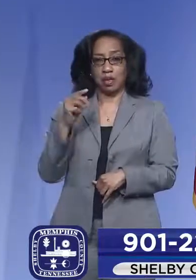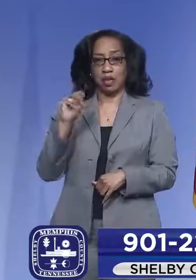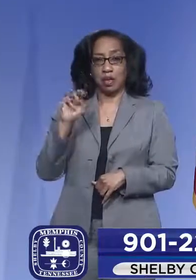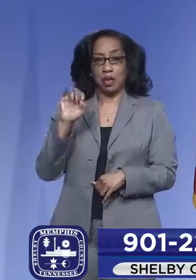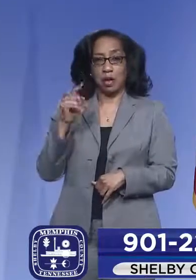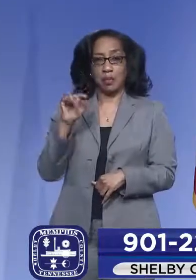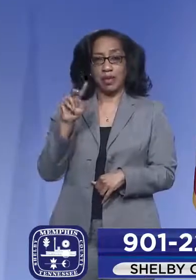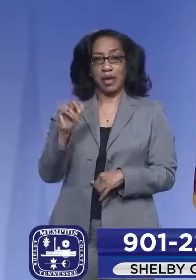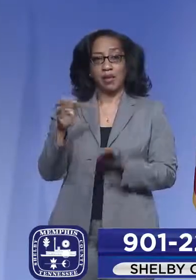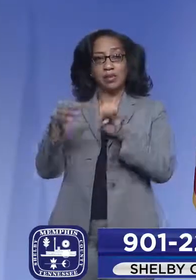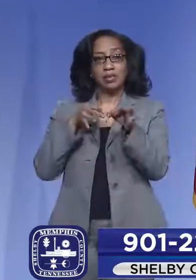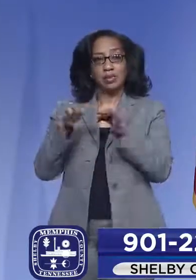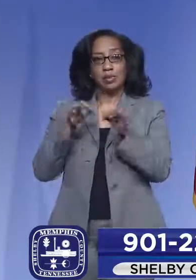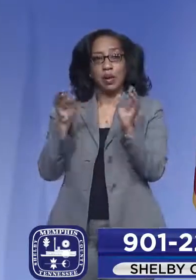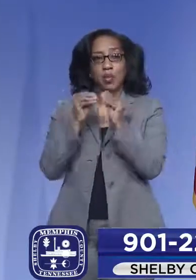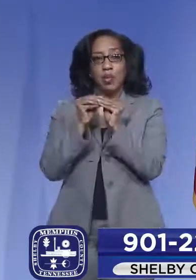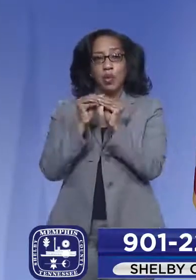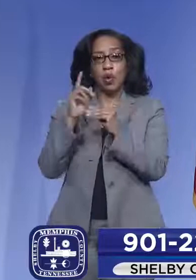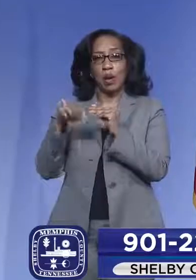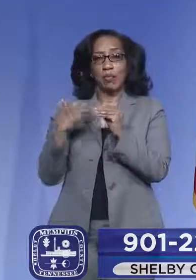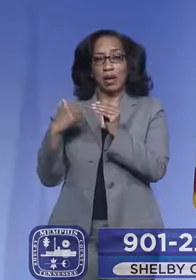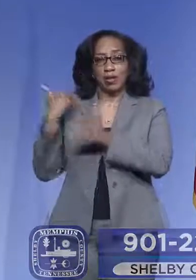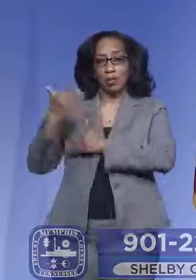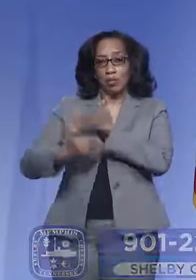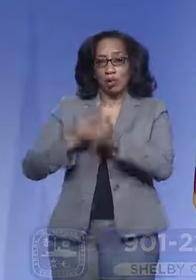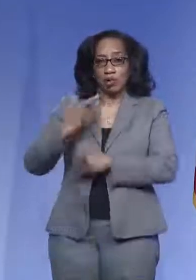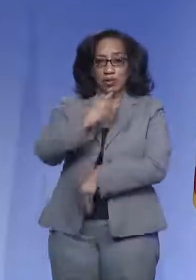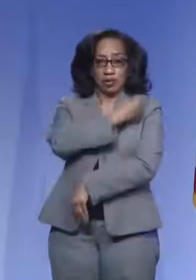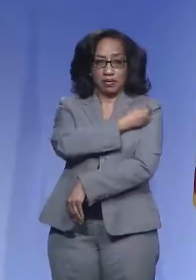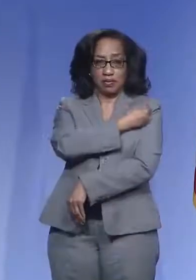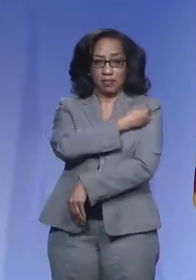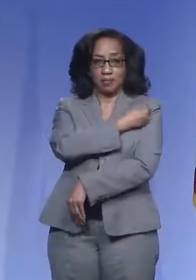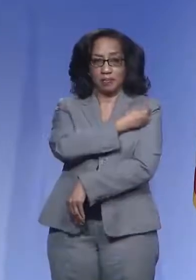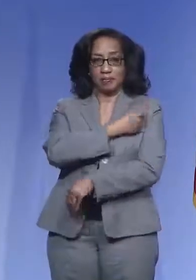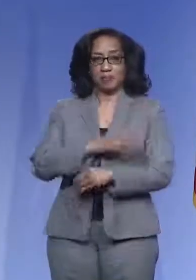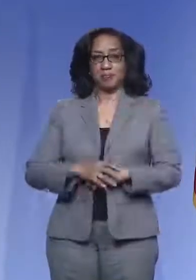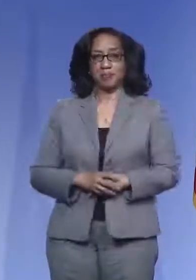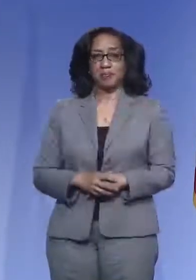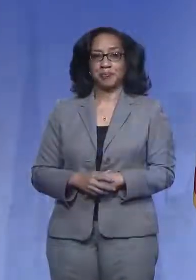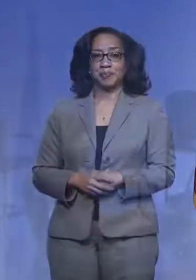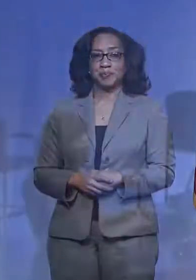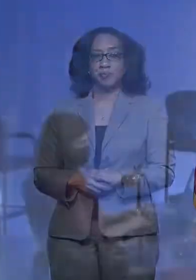podium to tell us about the progress on the vaccine campaign.